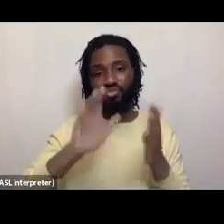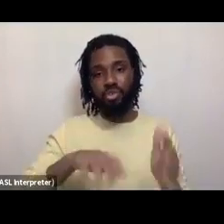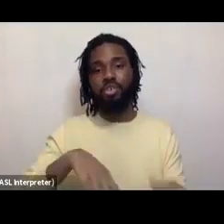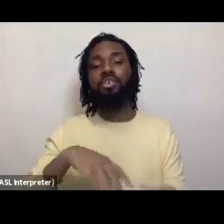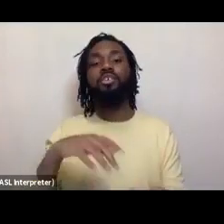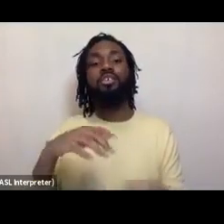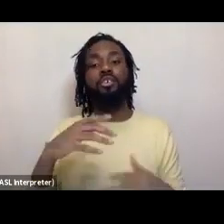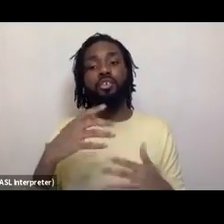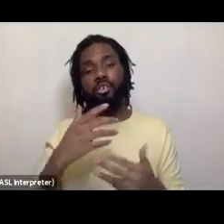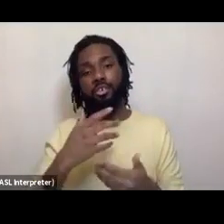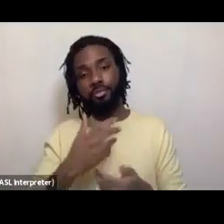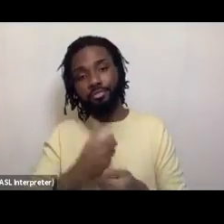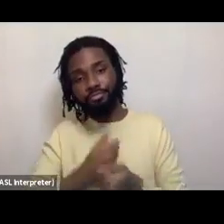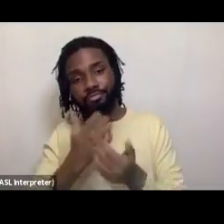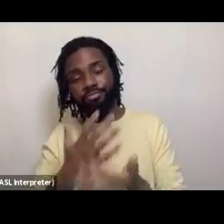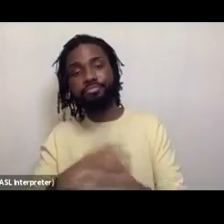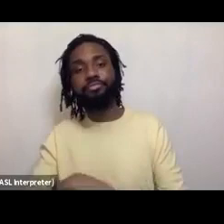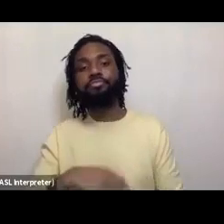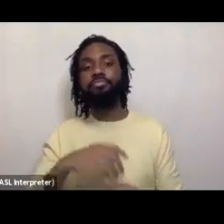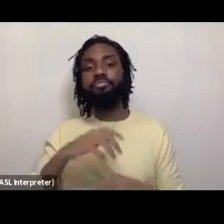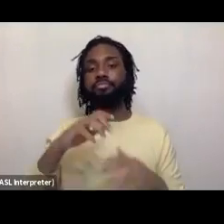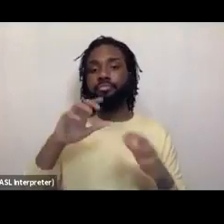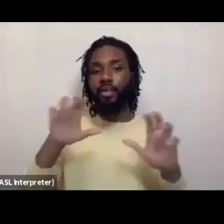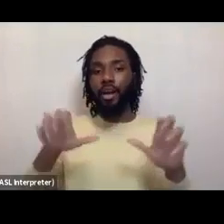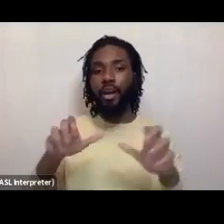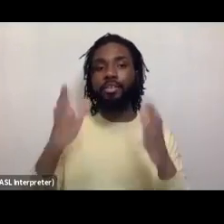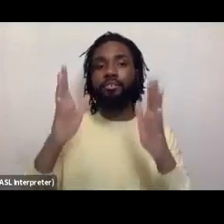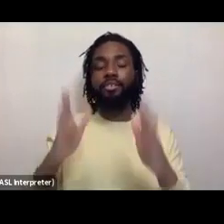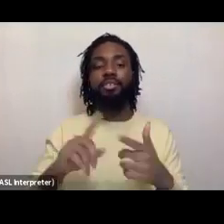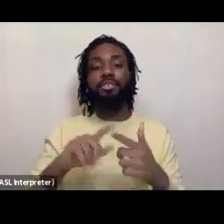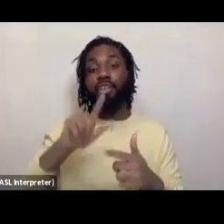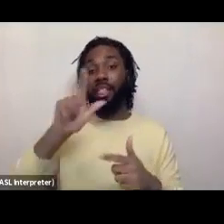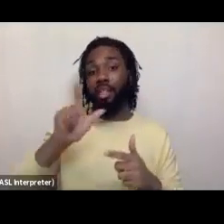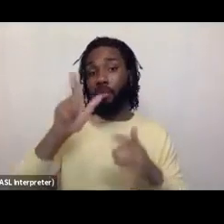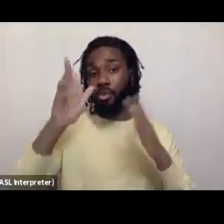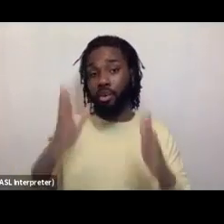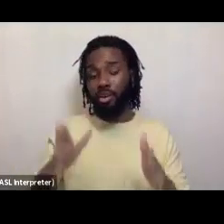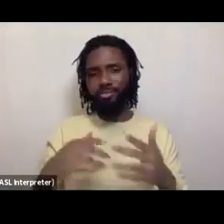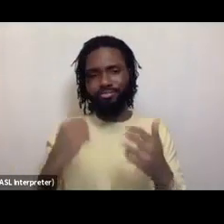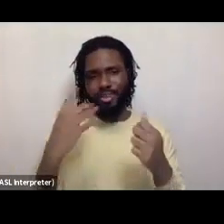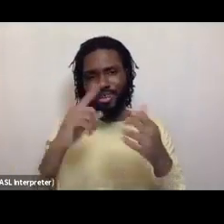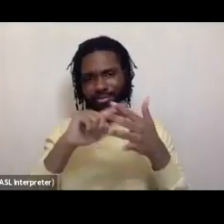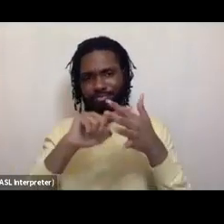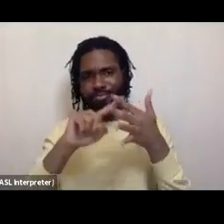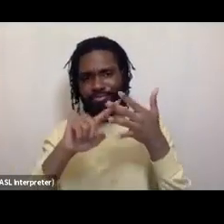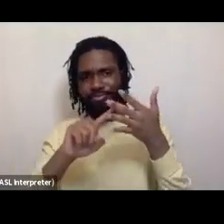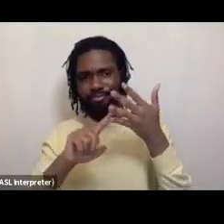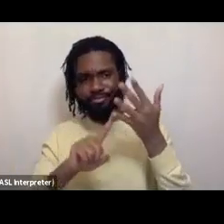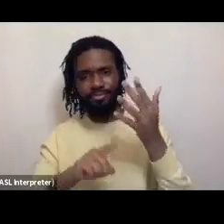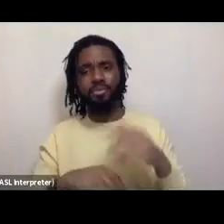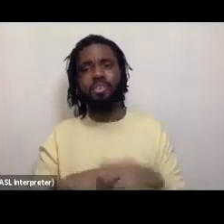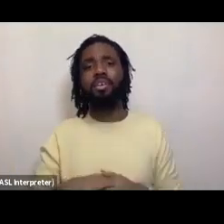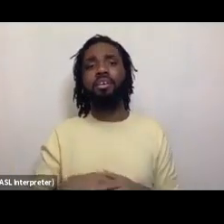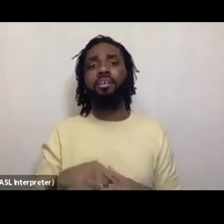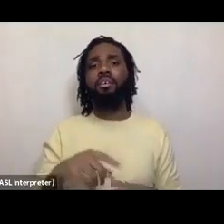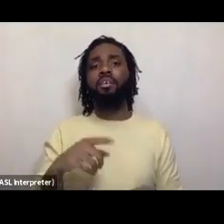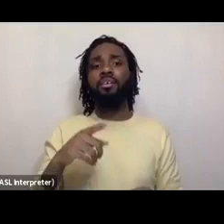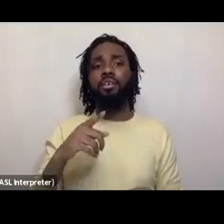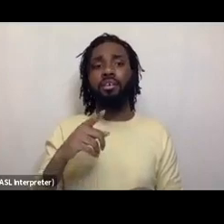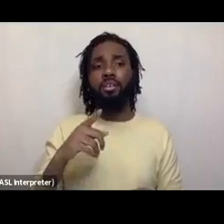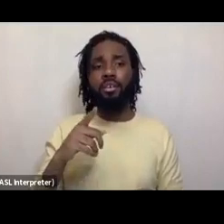an activist and a librarian and a lot of things. We're both a part of Harriet's